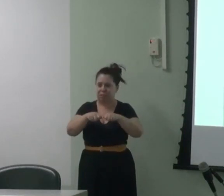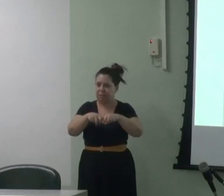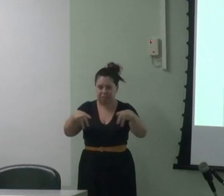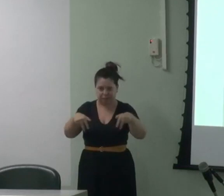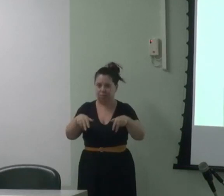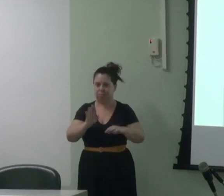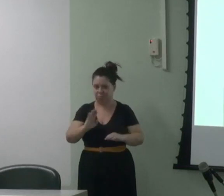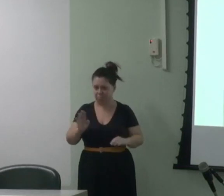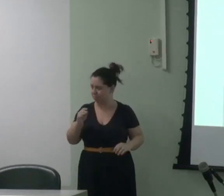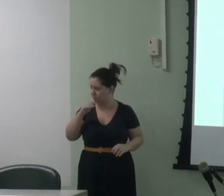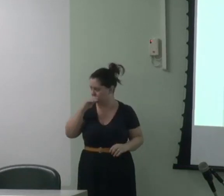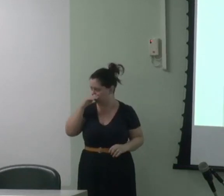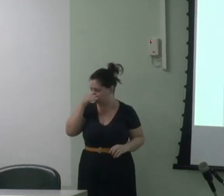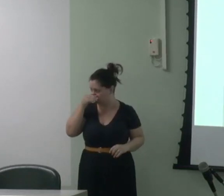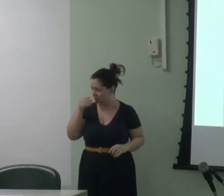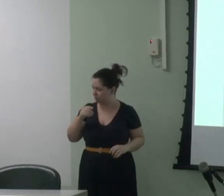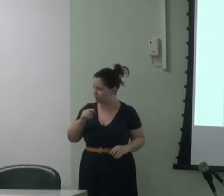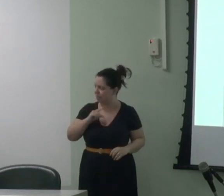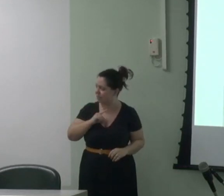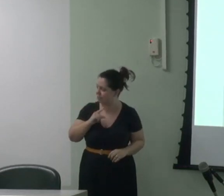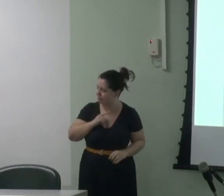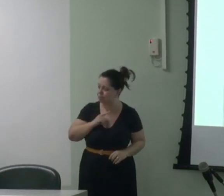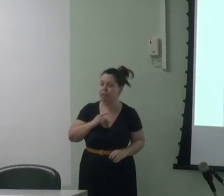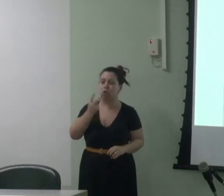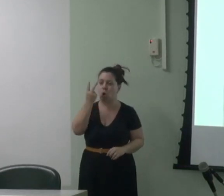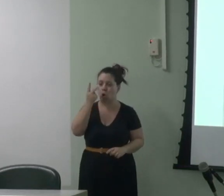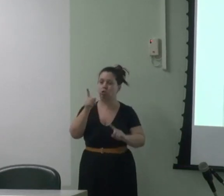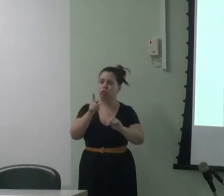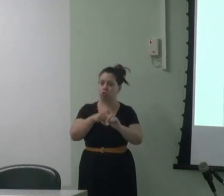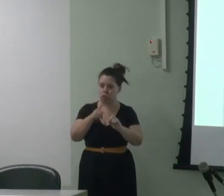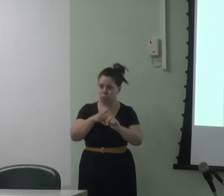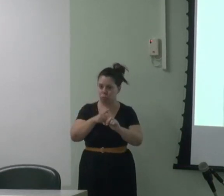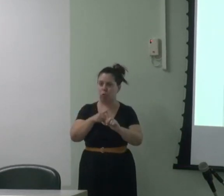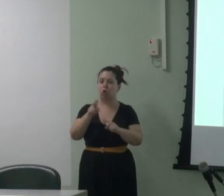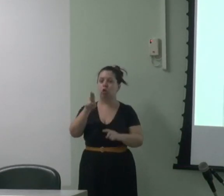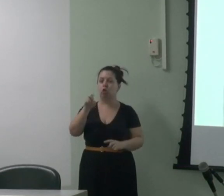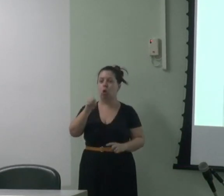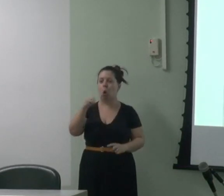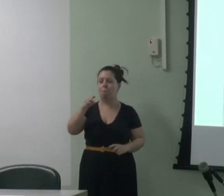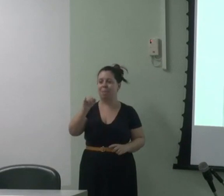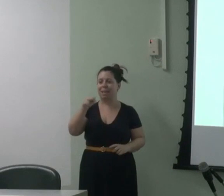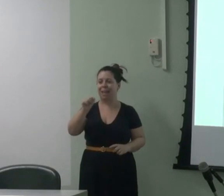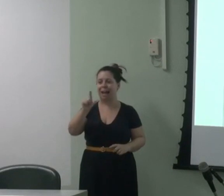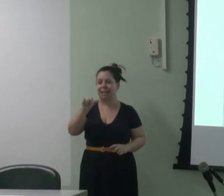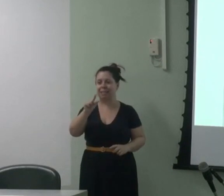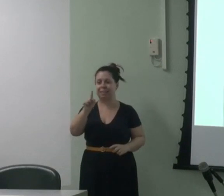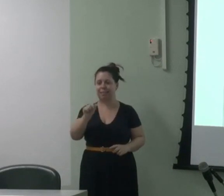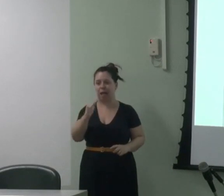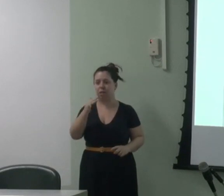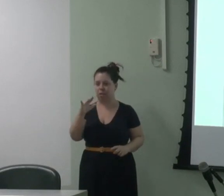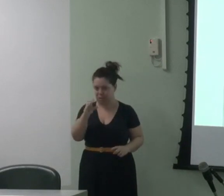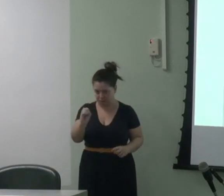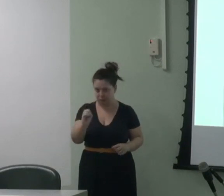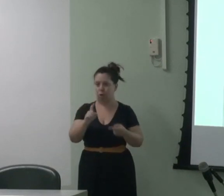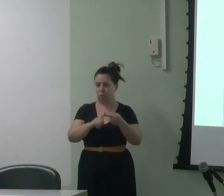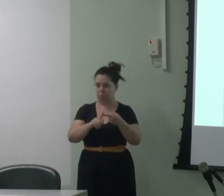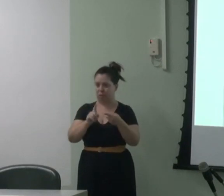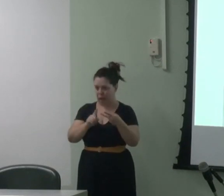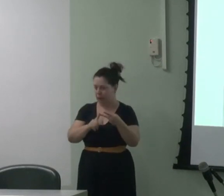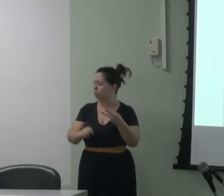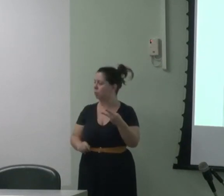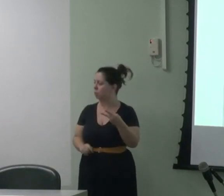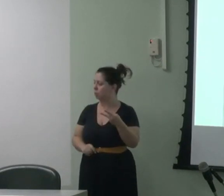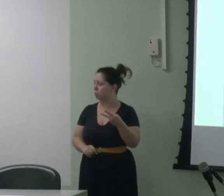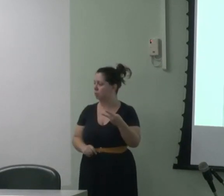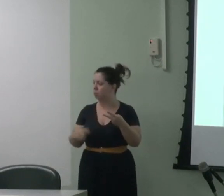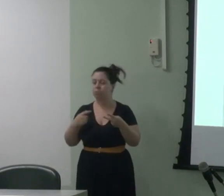Portuguese, where we had verb with two types of nominalizations, agentive nouns and action nouns. So these trees